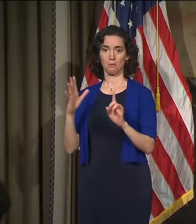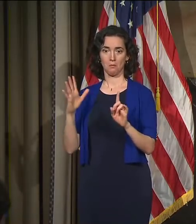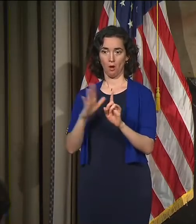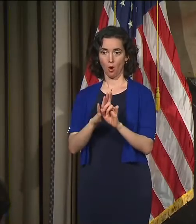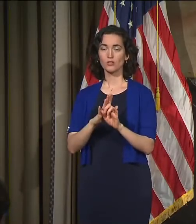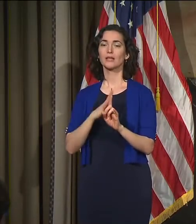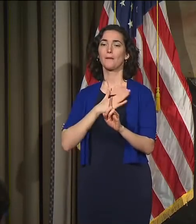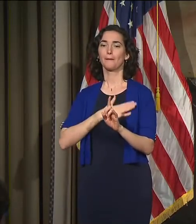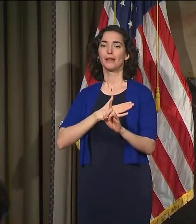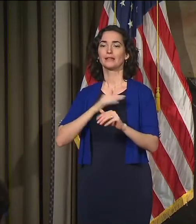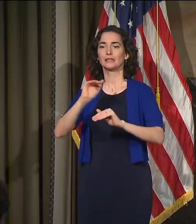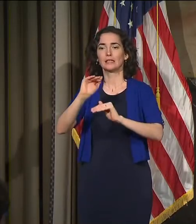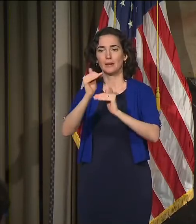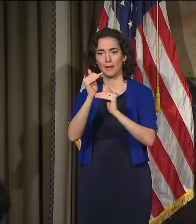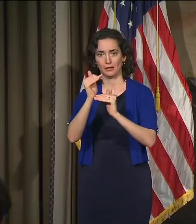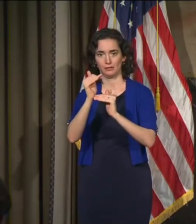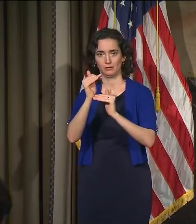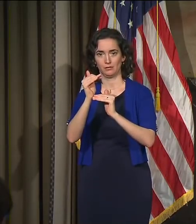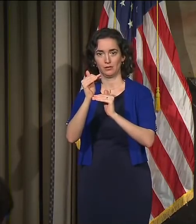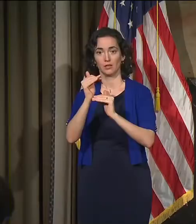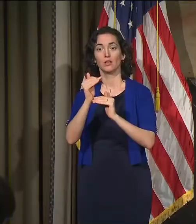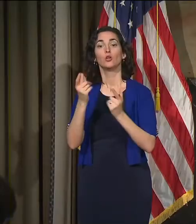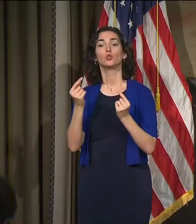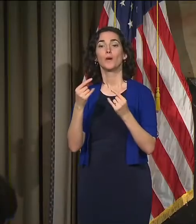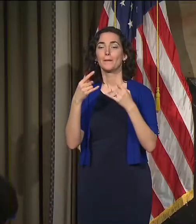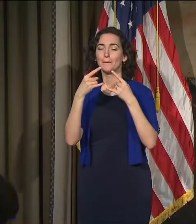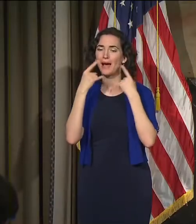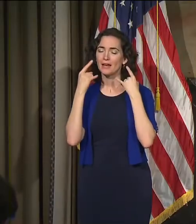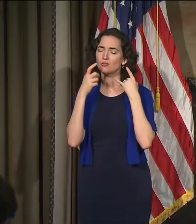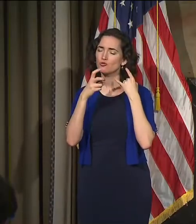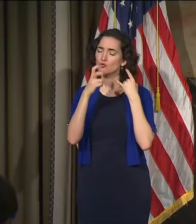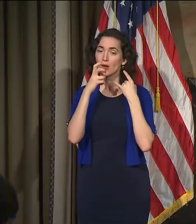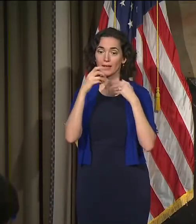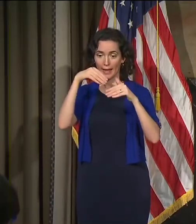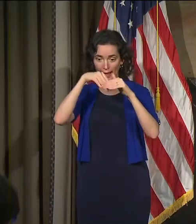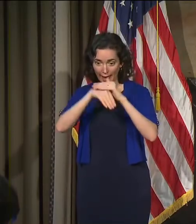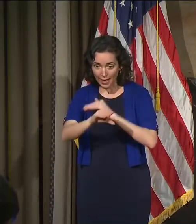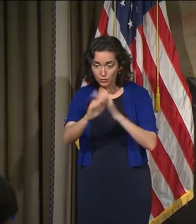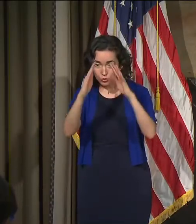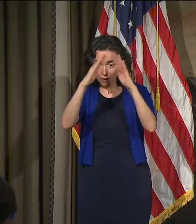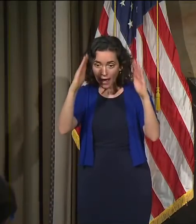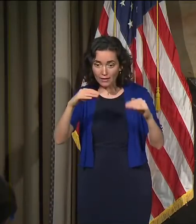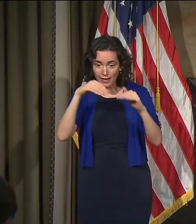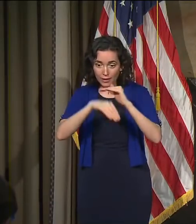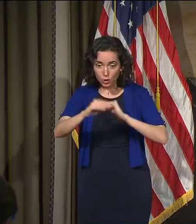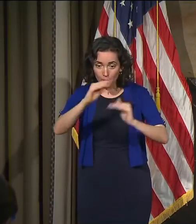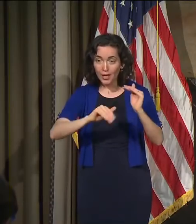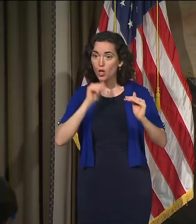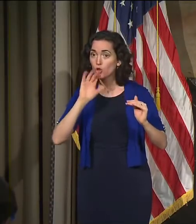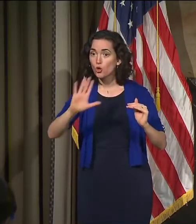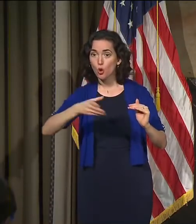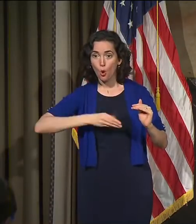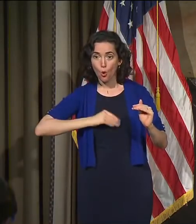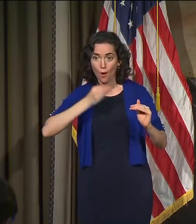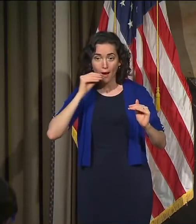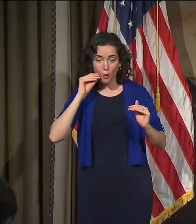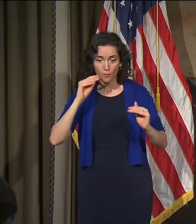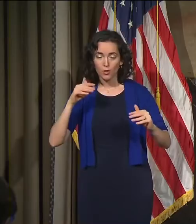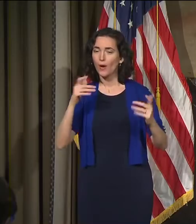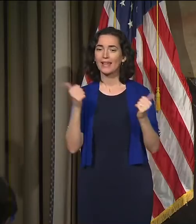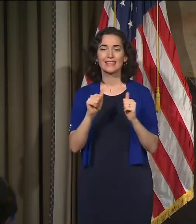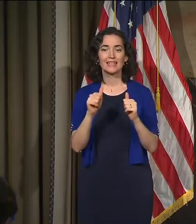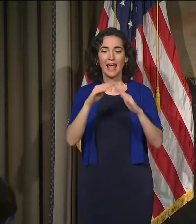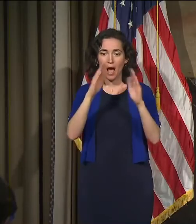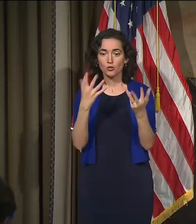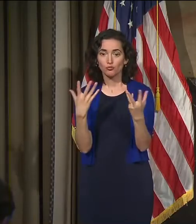to. So utilize strict masking anytime you're at an indoor space that is not your house or any crowded outdoor space.